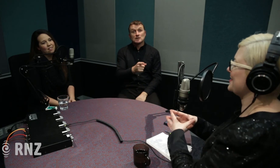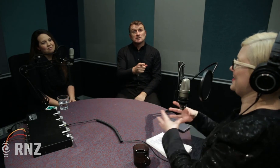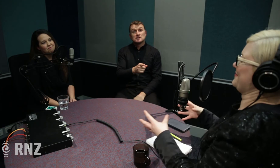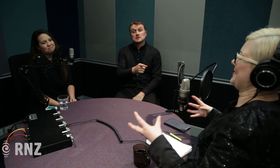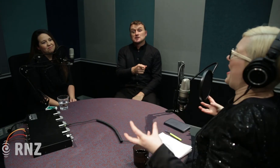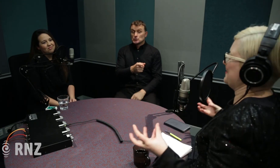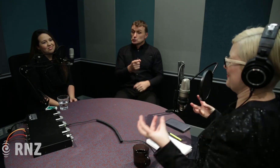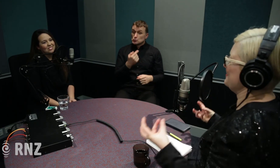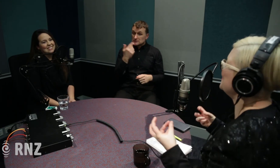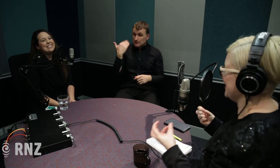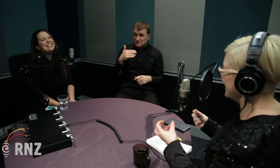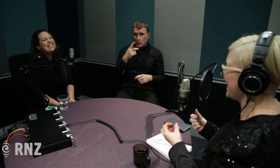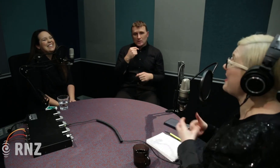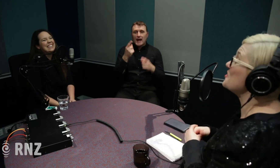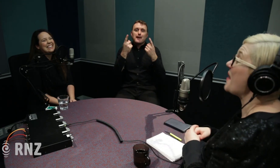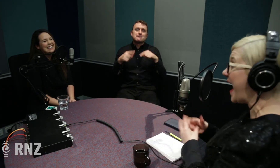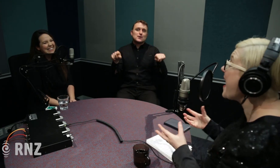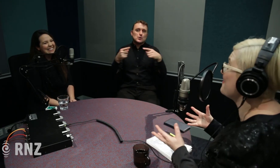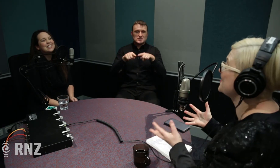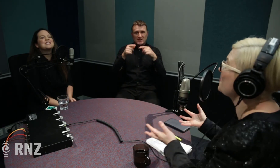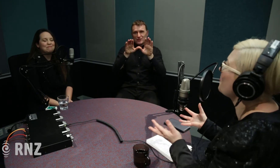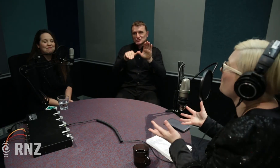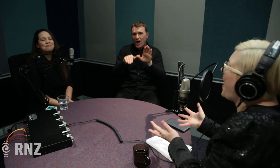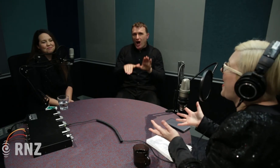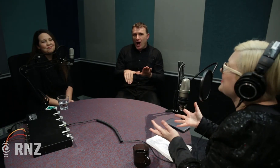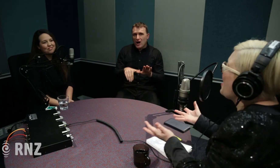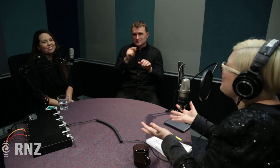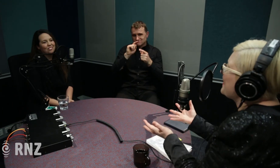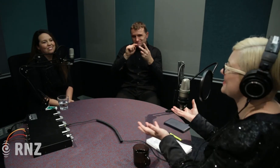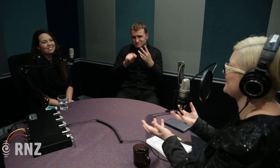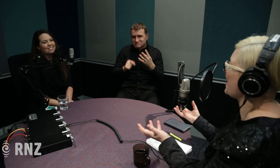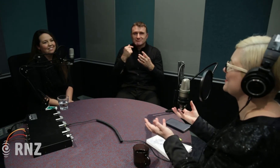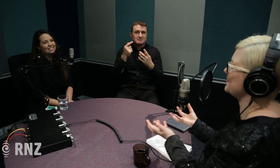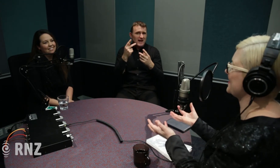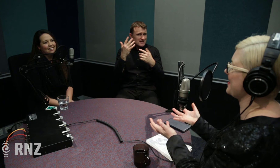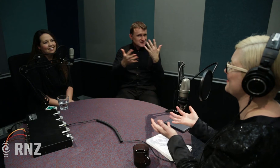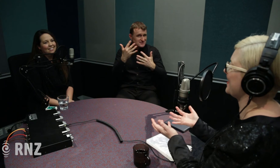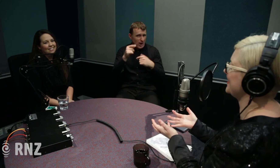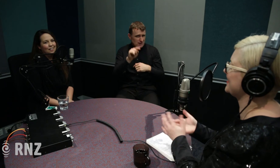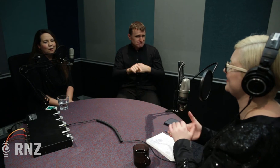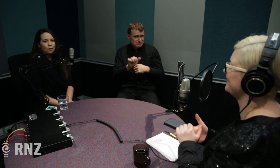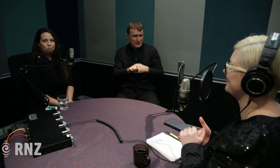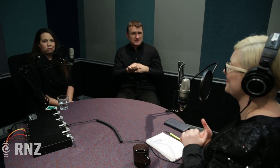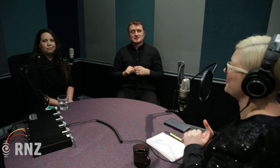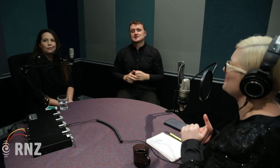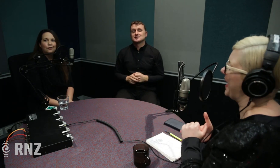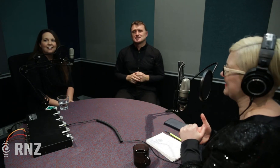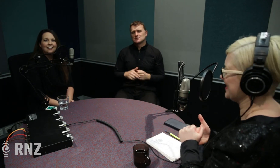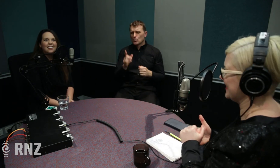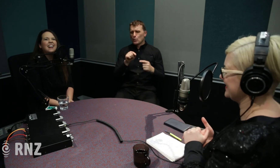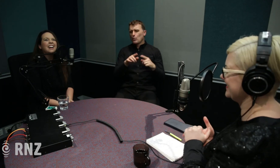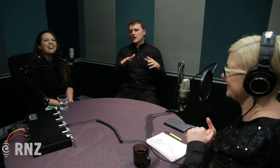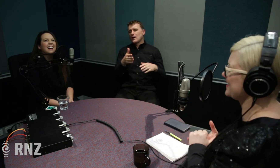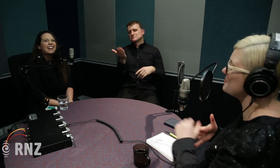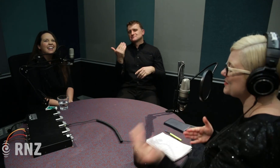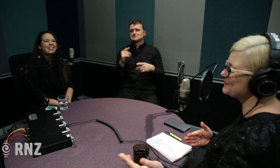sign lots of different types of music and that you have. So tell me about the different types of music that you've signed or that you can